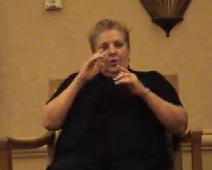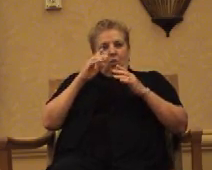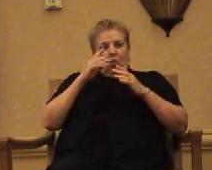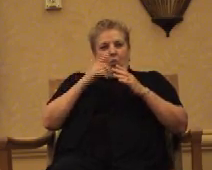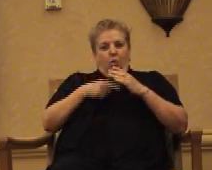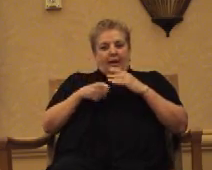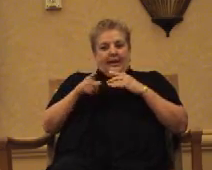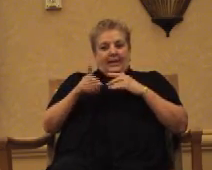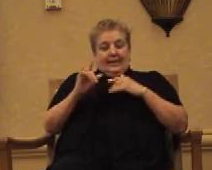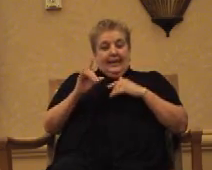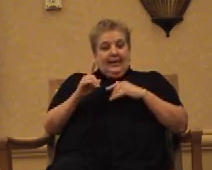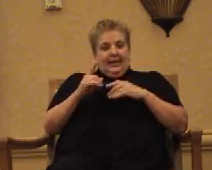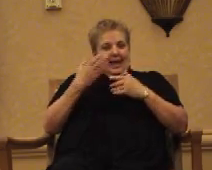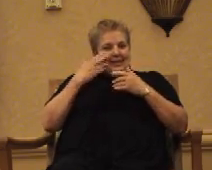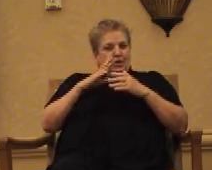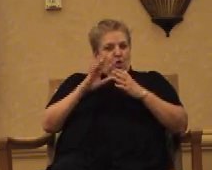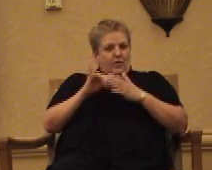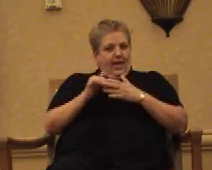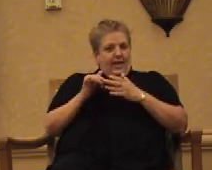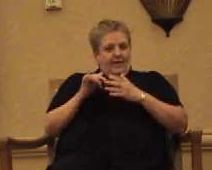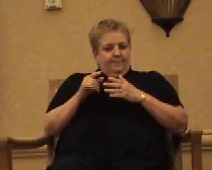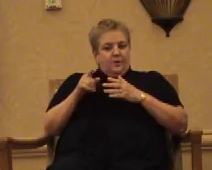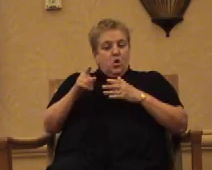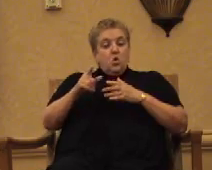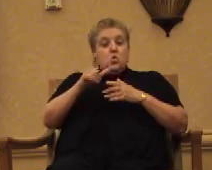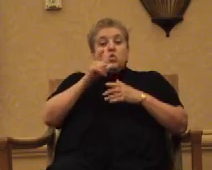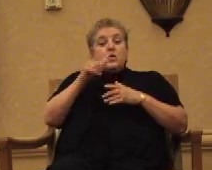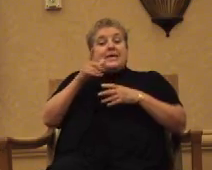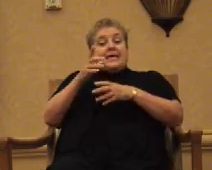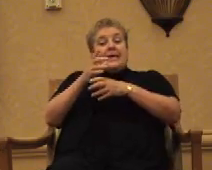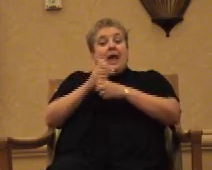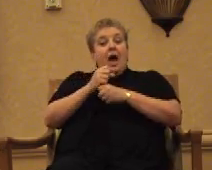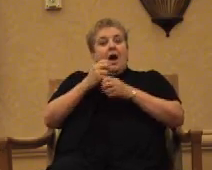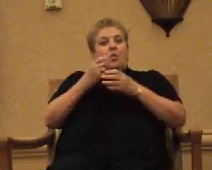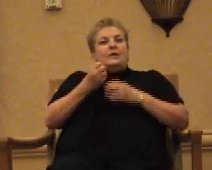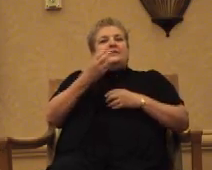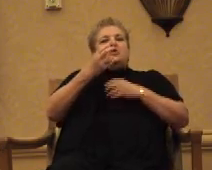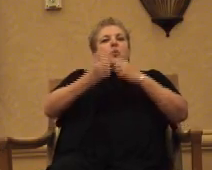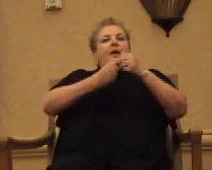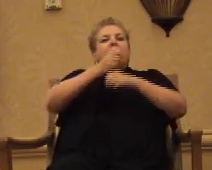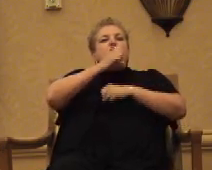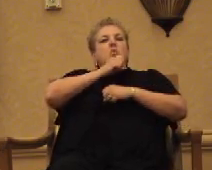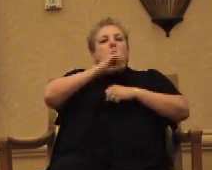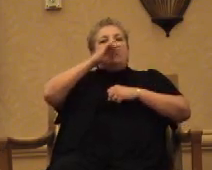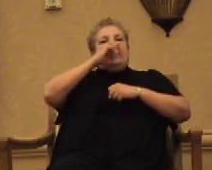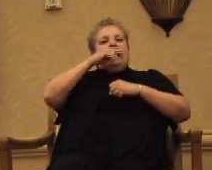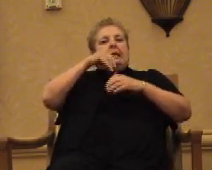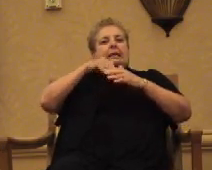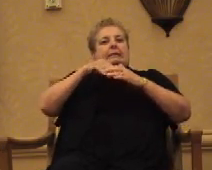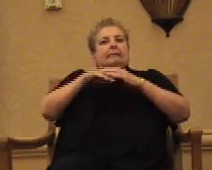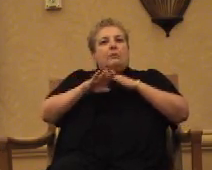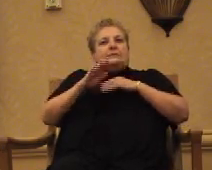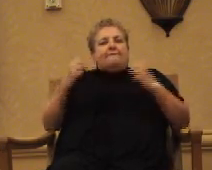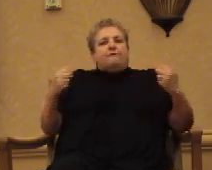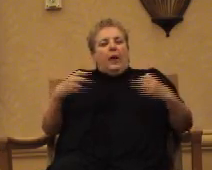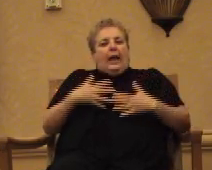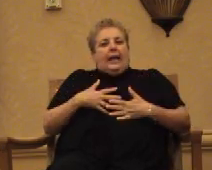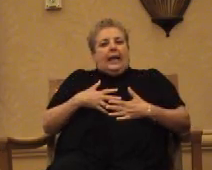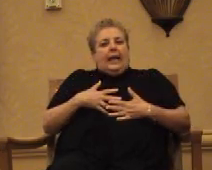know until I wrote an inventory, who he got was the 12-year-old kid in the batter's box. And what I had then, and